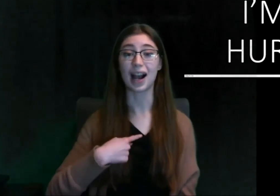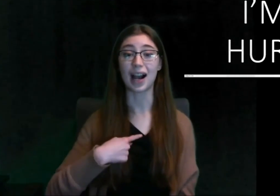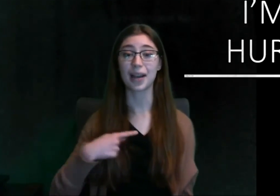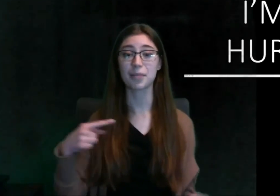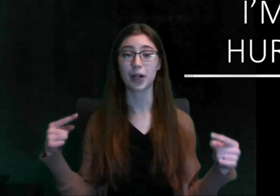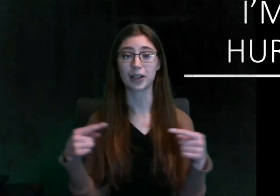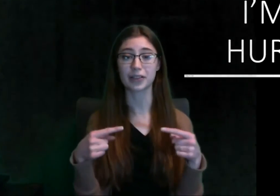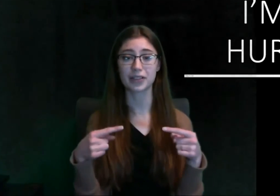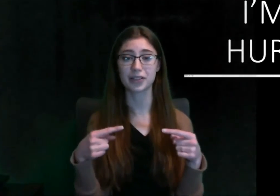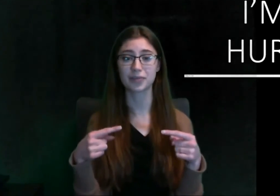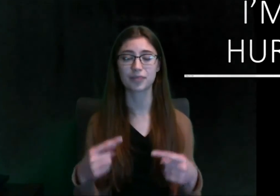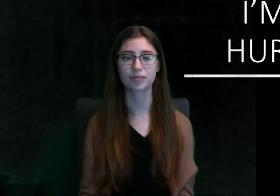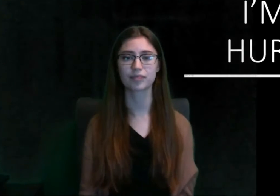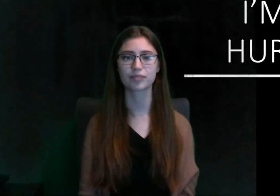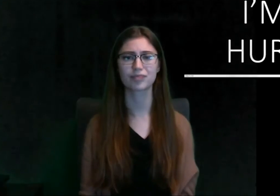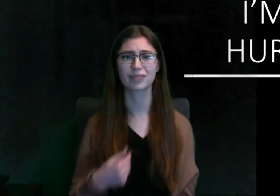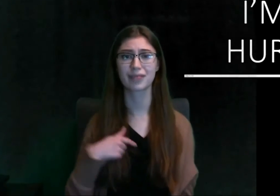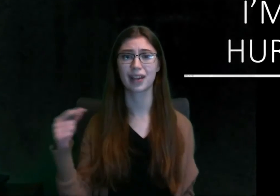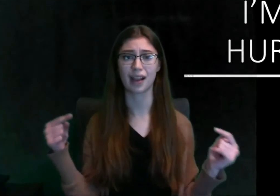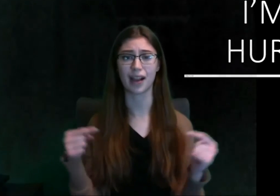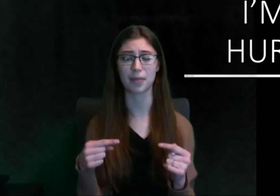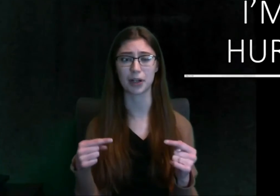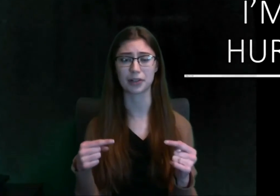I'm hurt. I'm hurt.